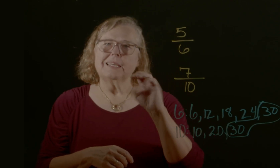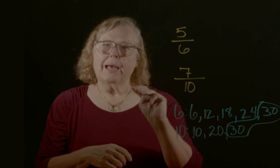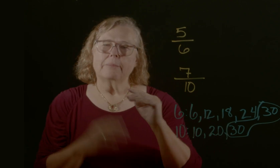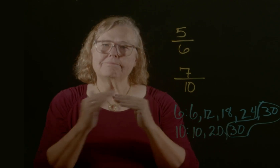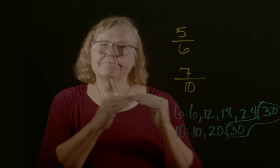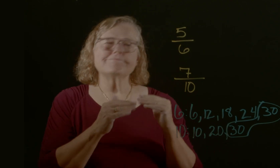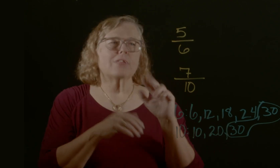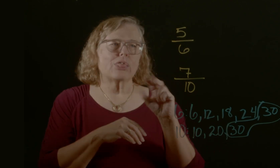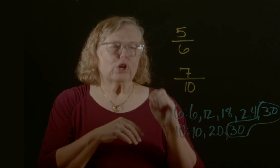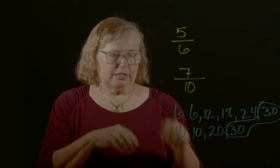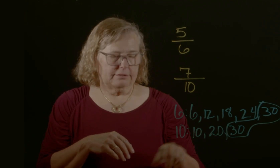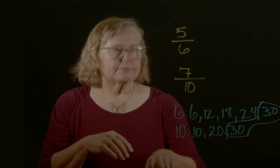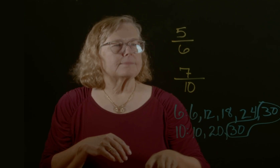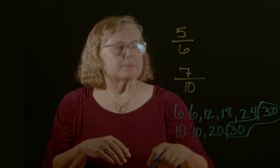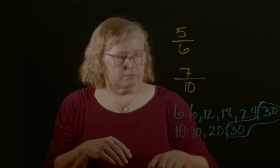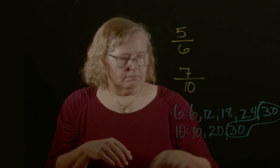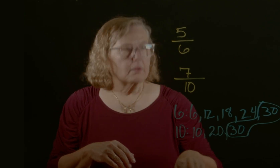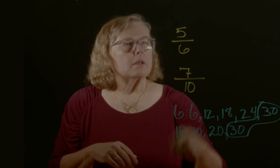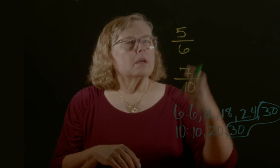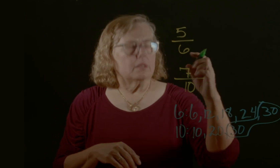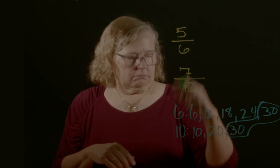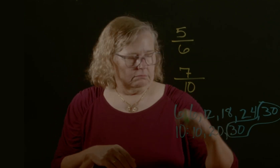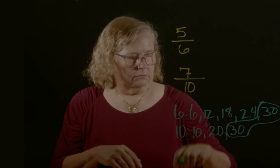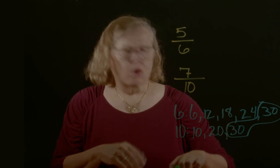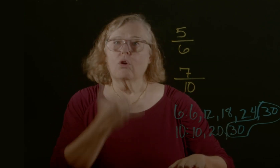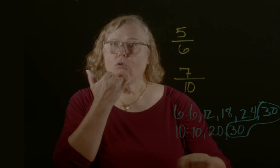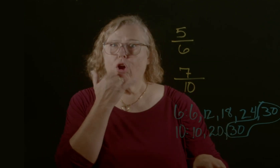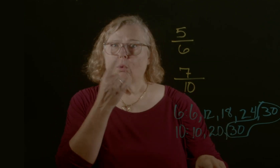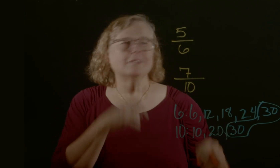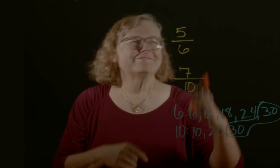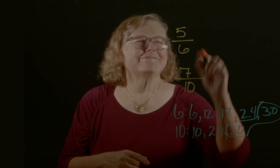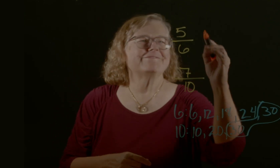So the LCM equals 30. Whoop, wrong color.